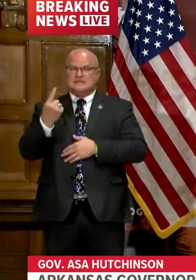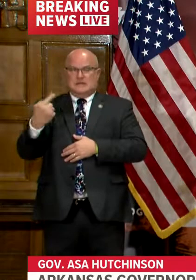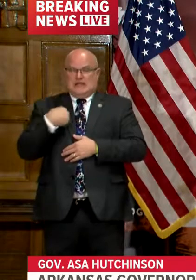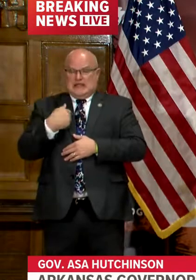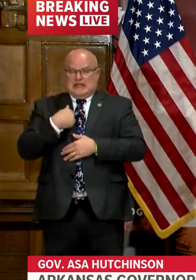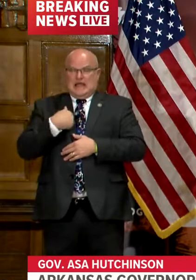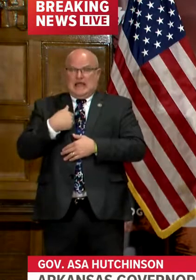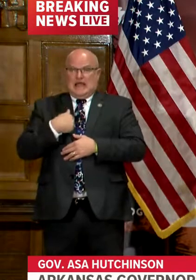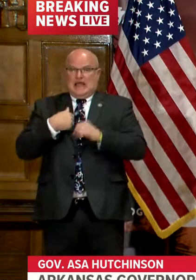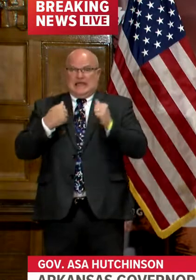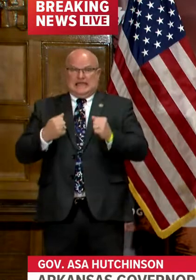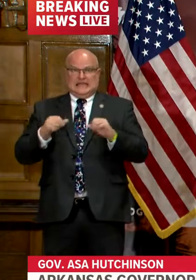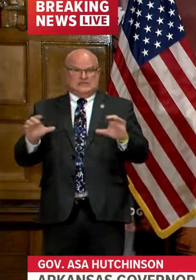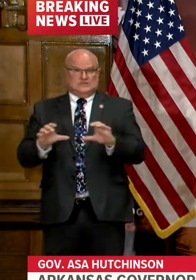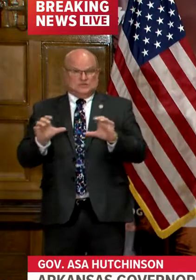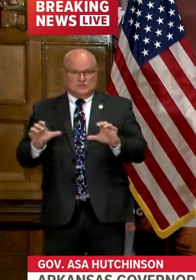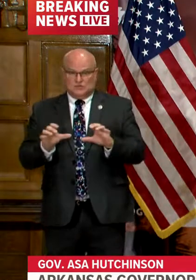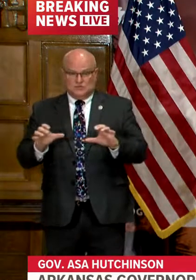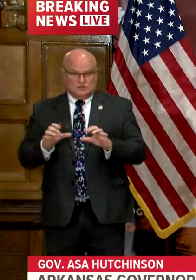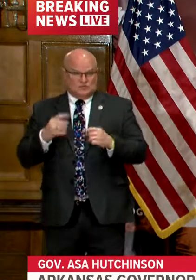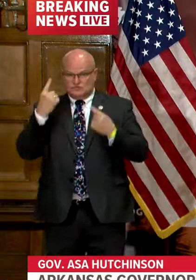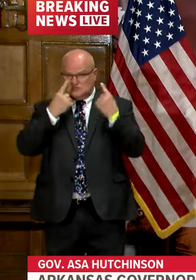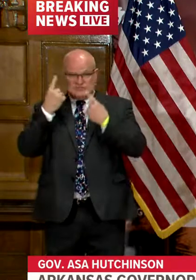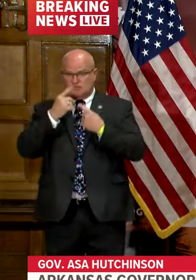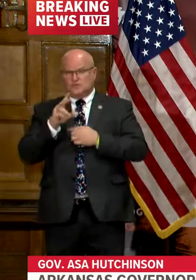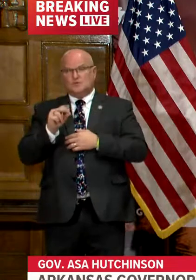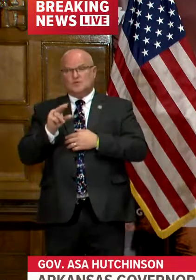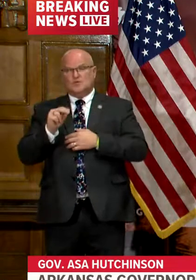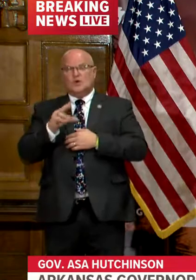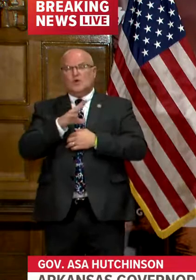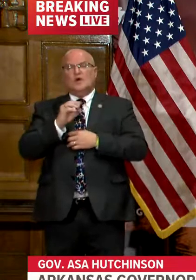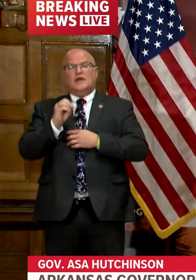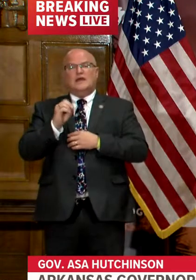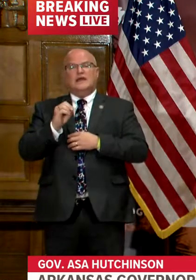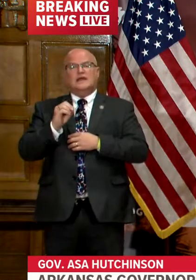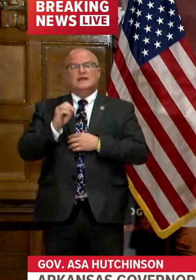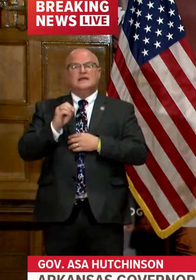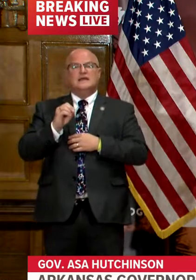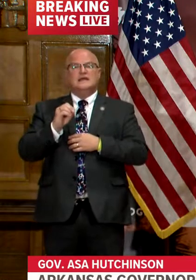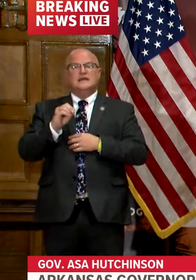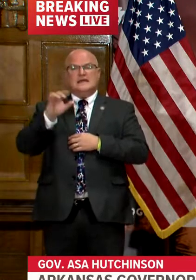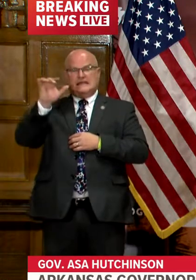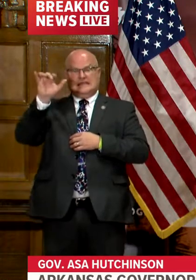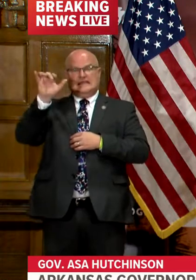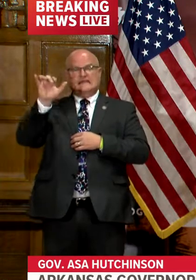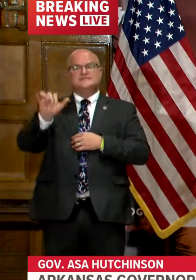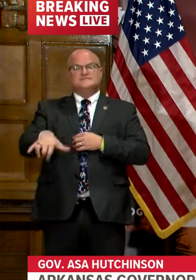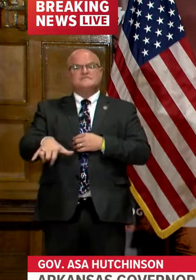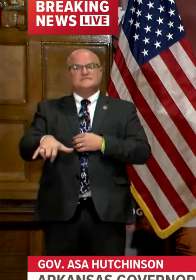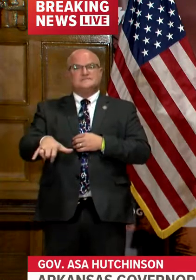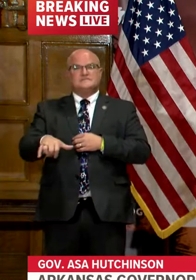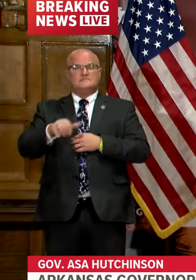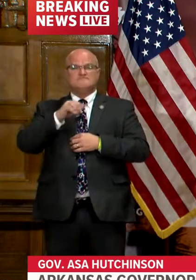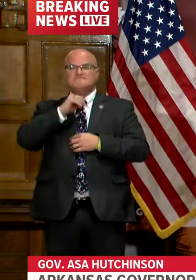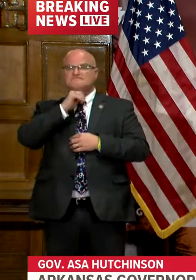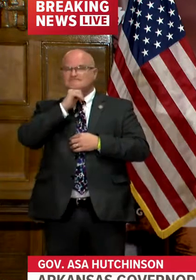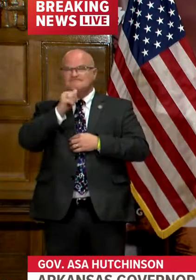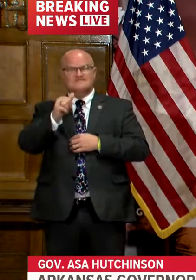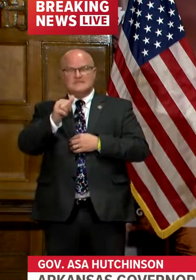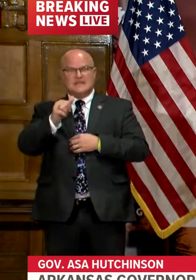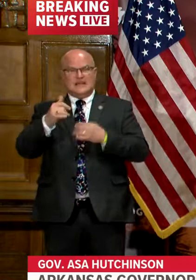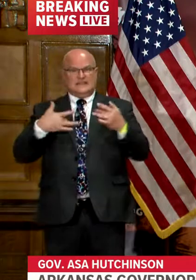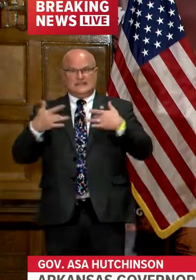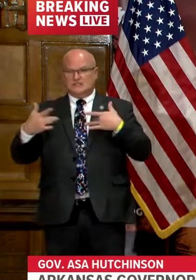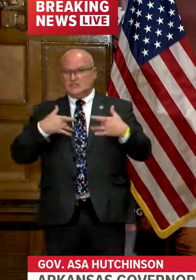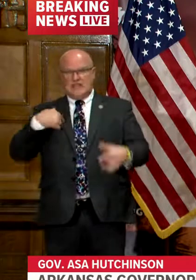that I am considering or would consider, and that's not driving the concerns